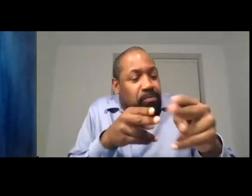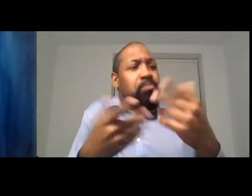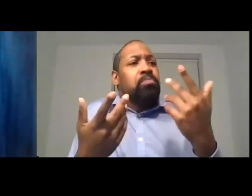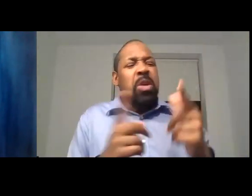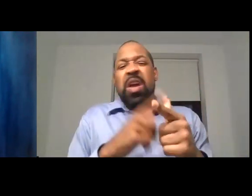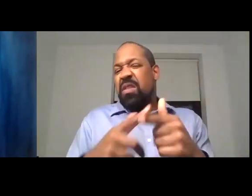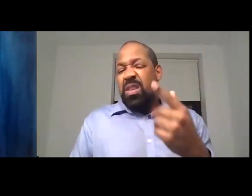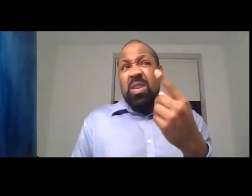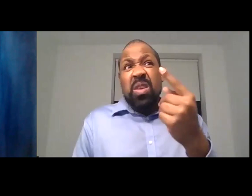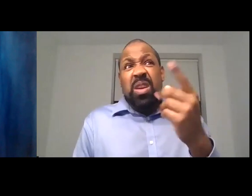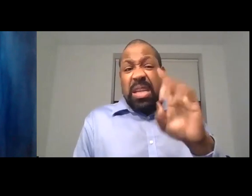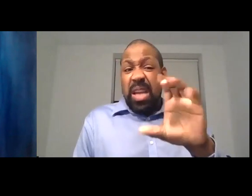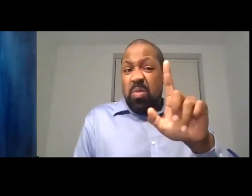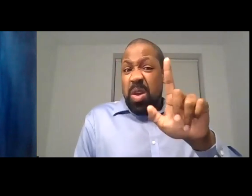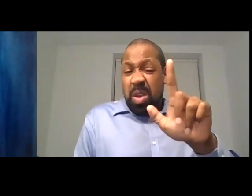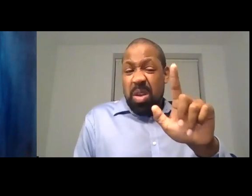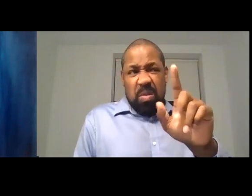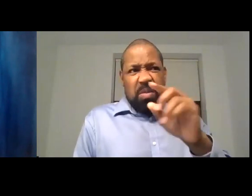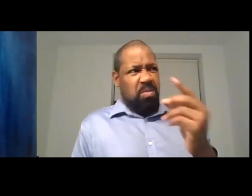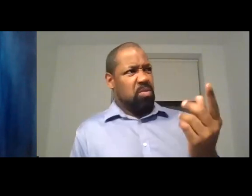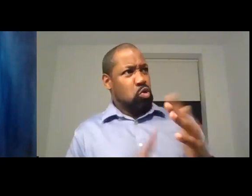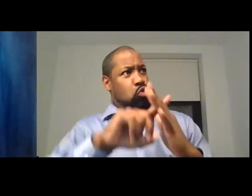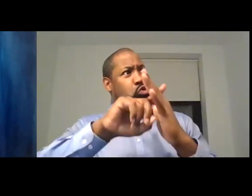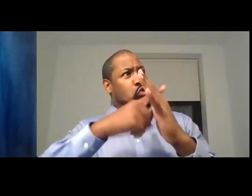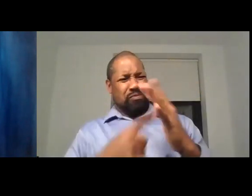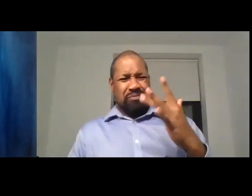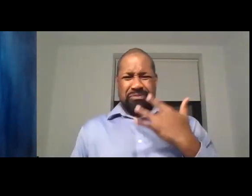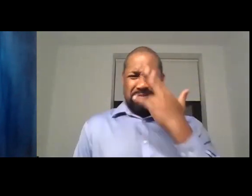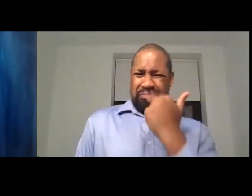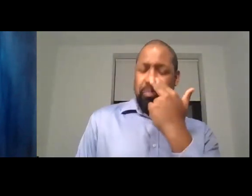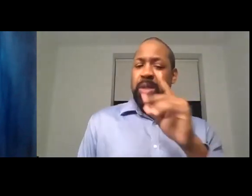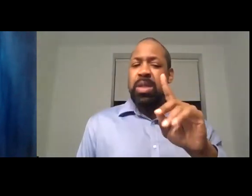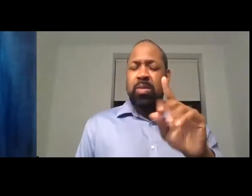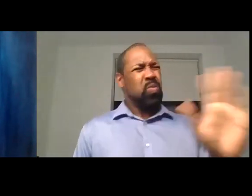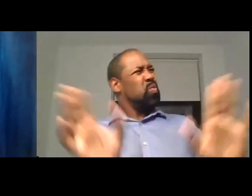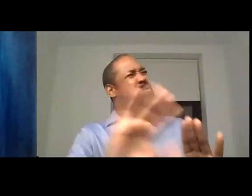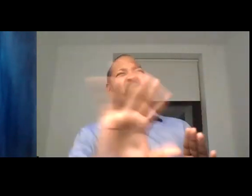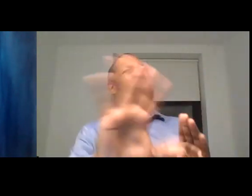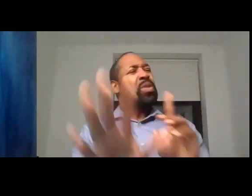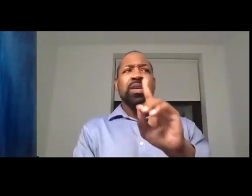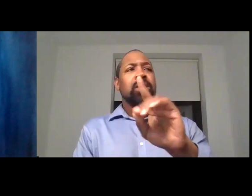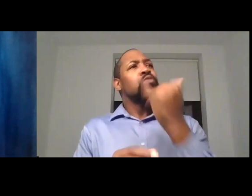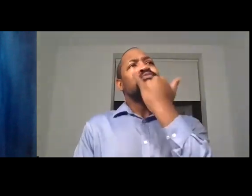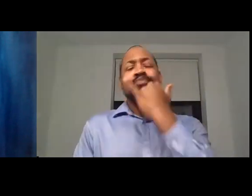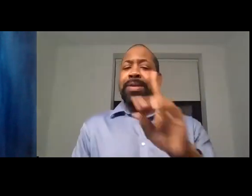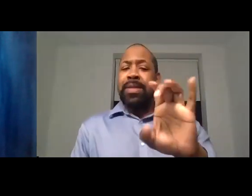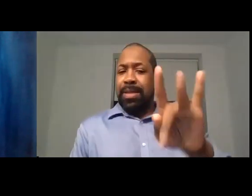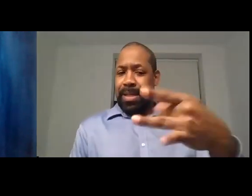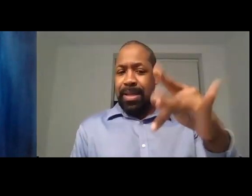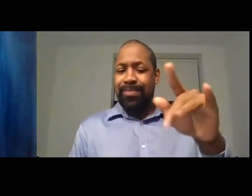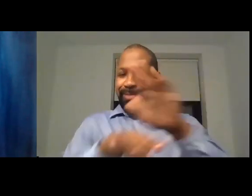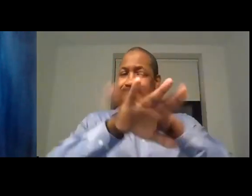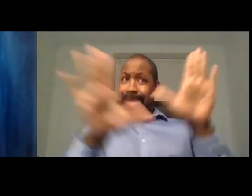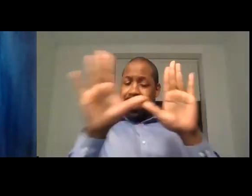And then I just went home. So it was just a very brief encounter. And then a little while later, early 2021,